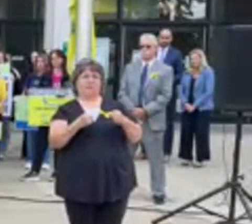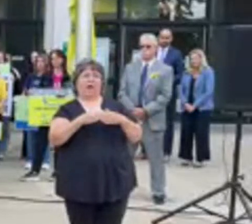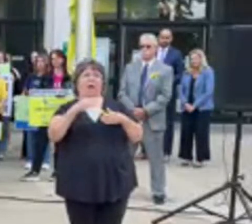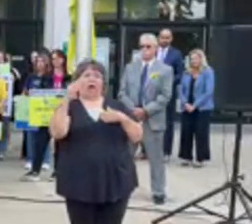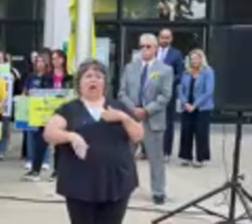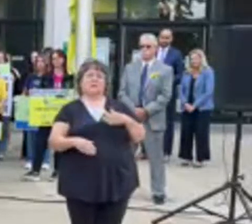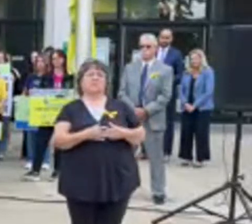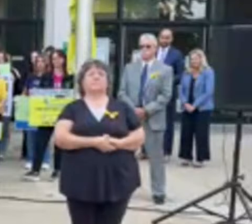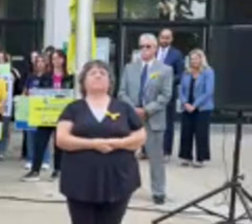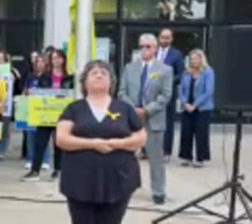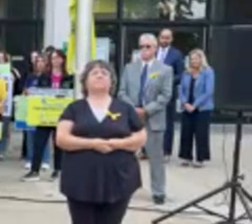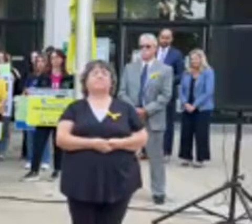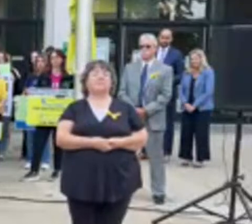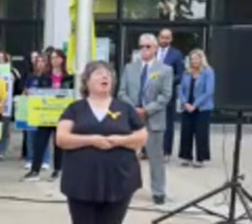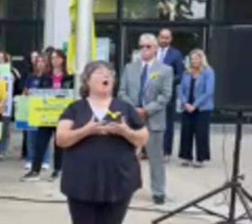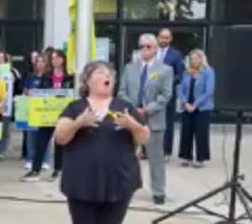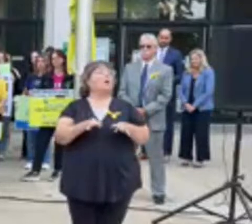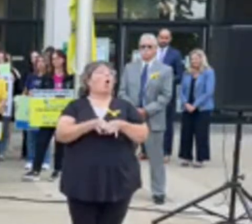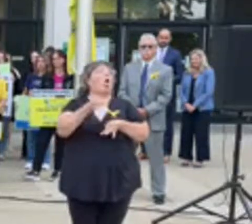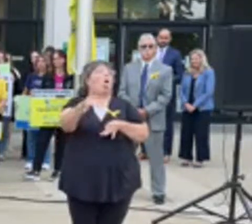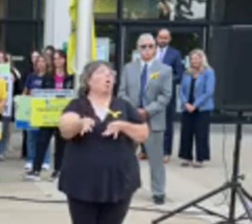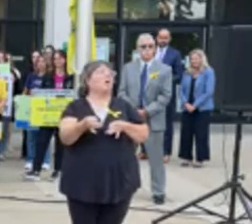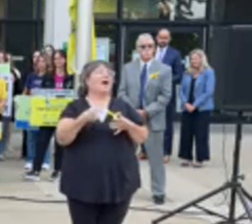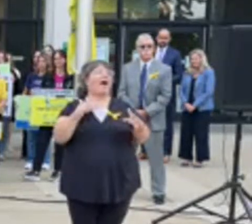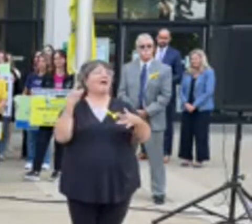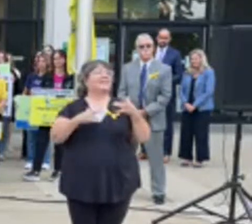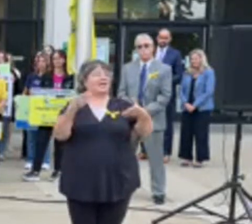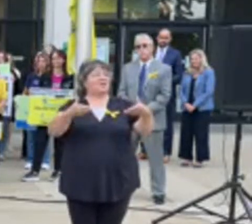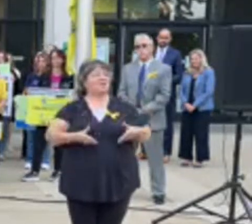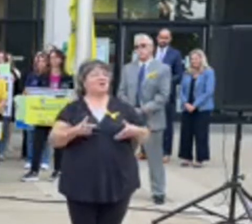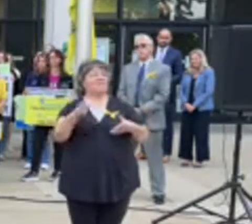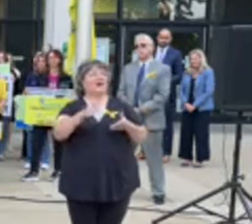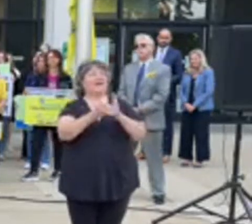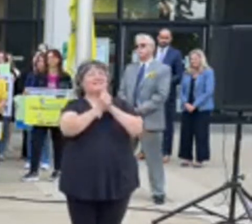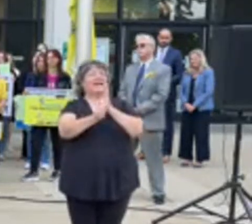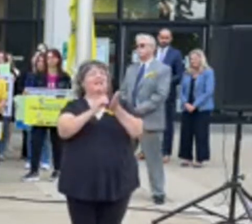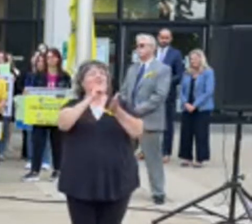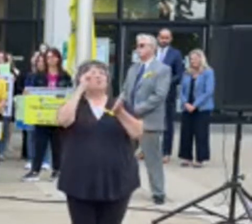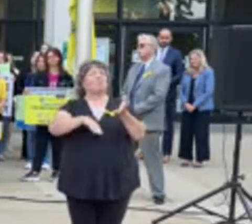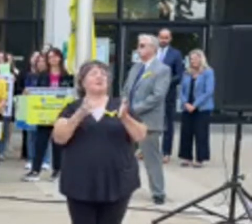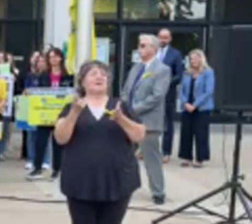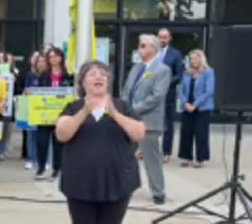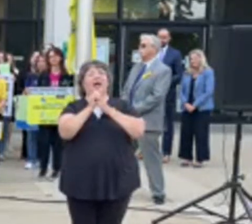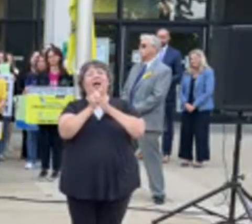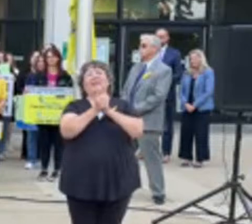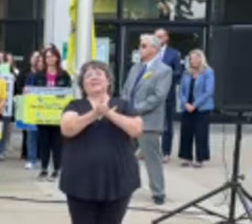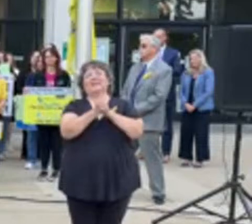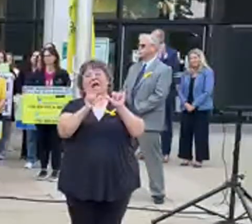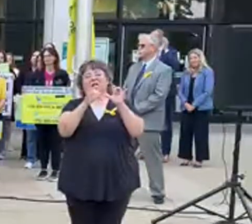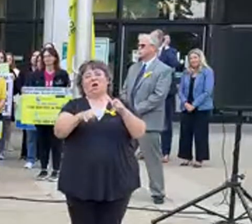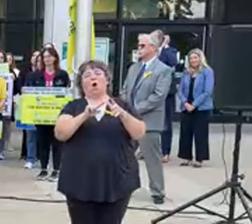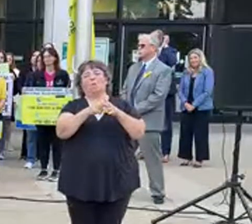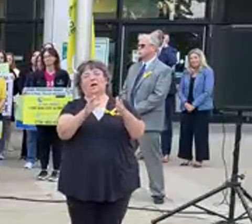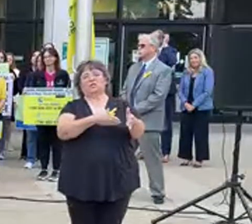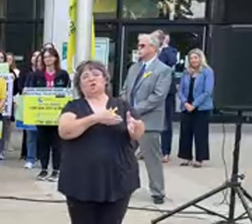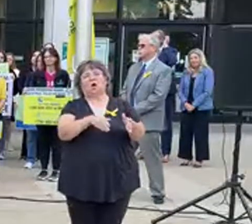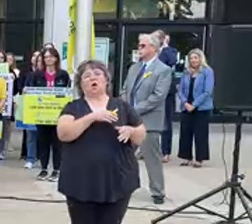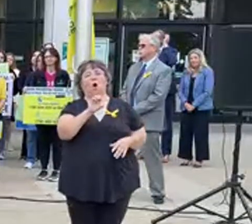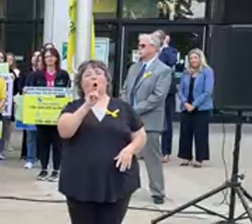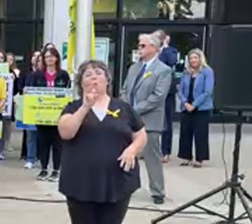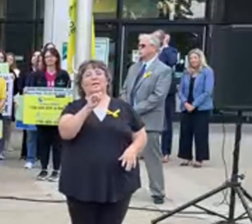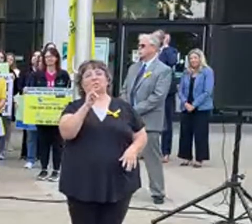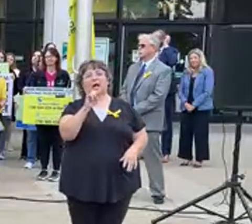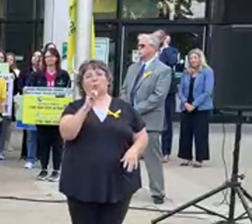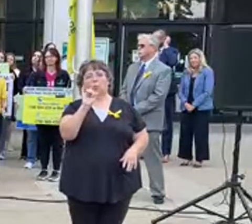ends. Without further ado, I'm excited to introduce one of our talented students, the lead engineer on this original song, Owen